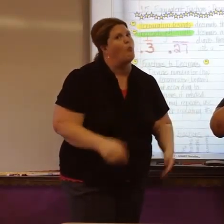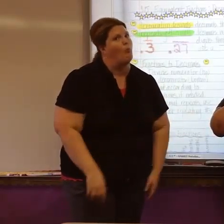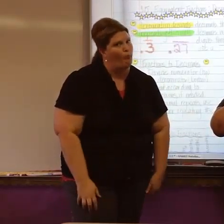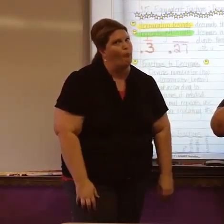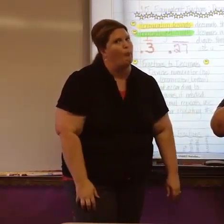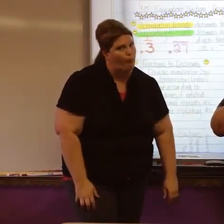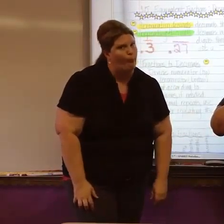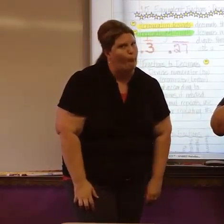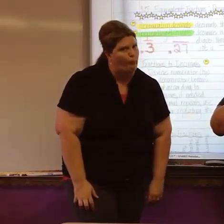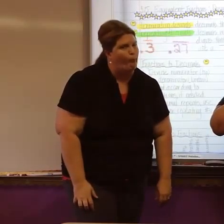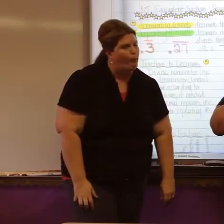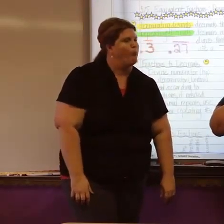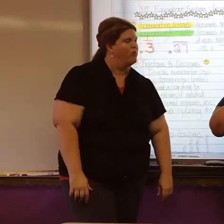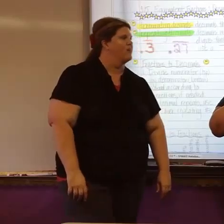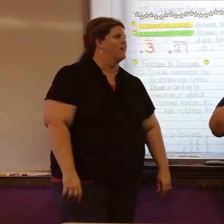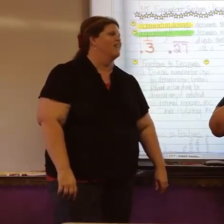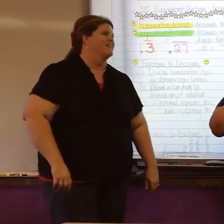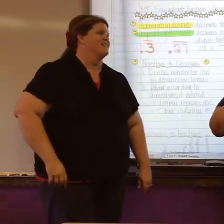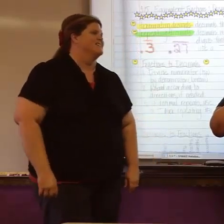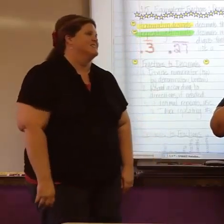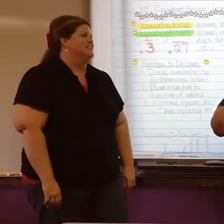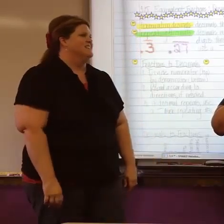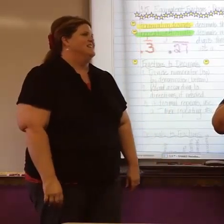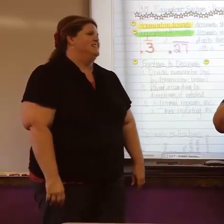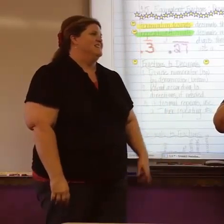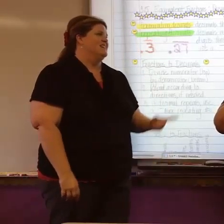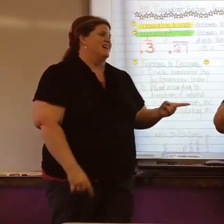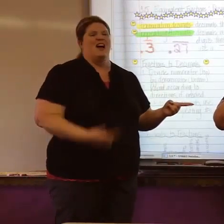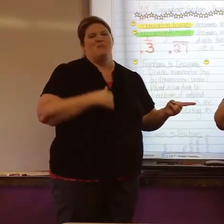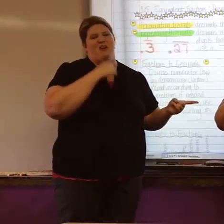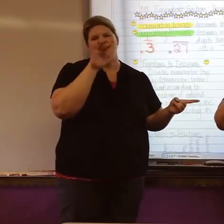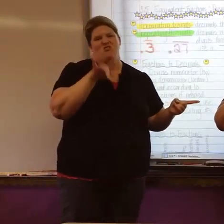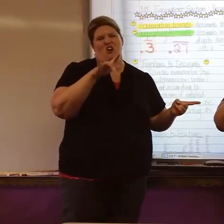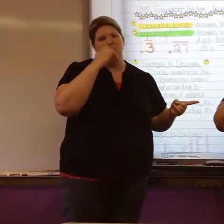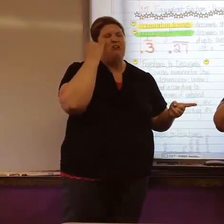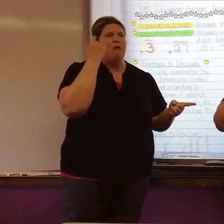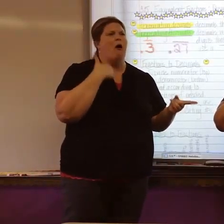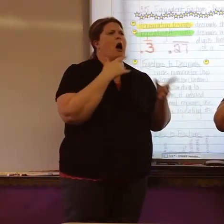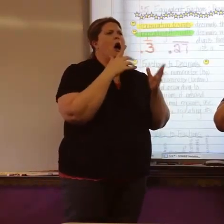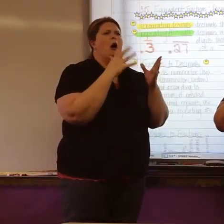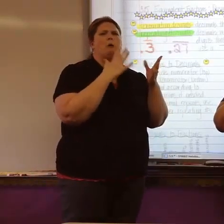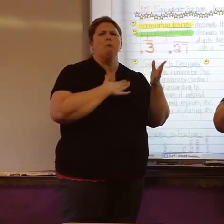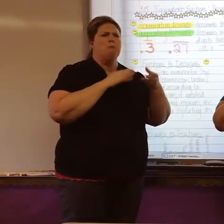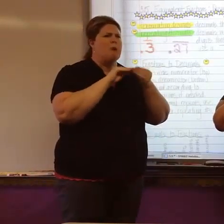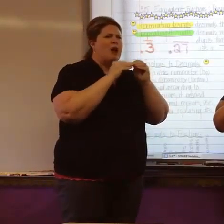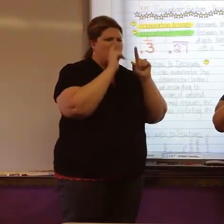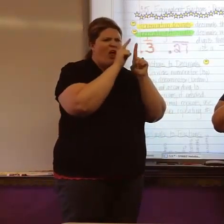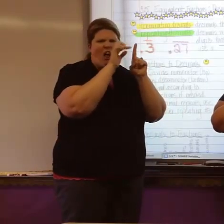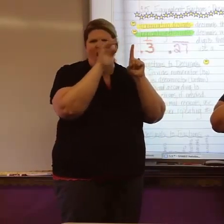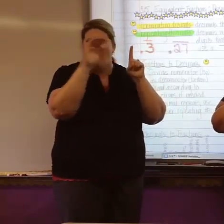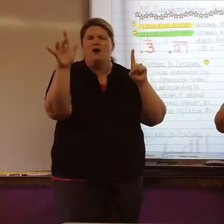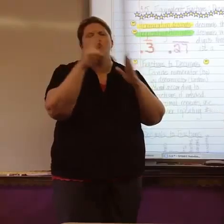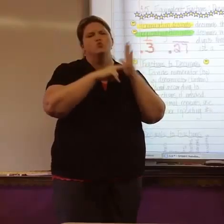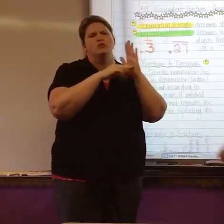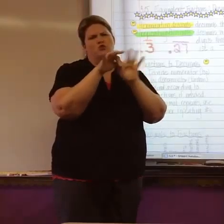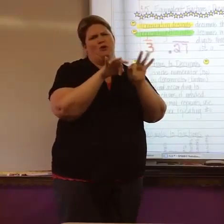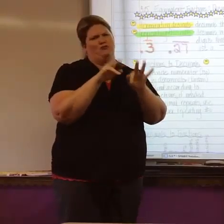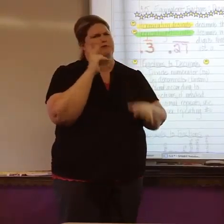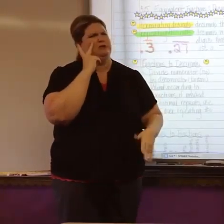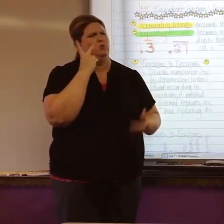something. Mm-hmm. Yeah, I'm not going to feel sorry for you. Too bad. Read